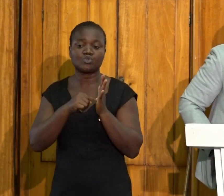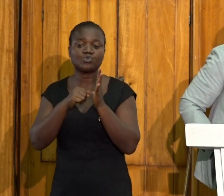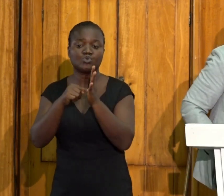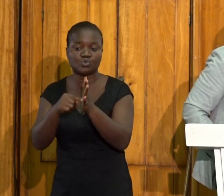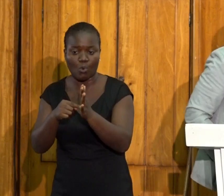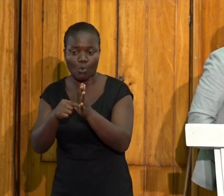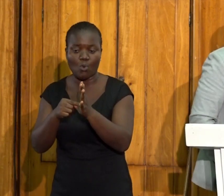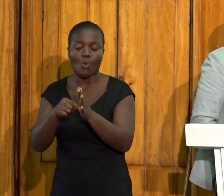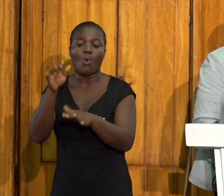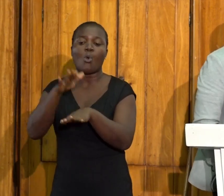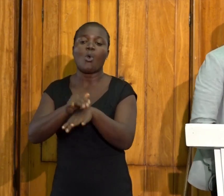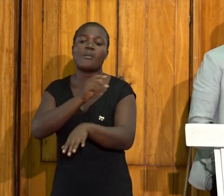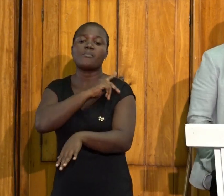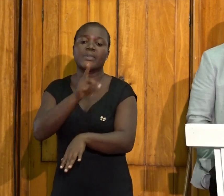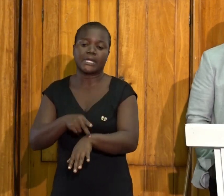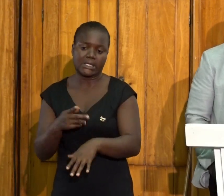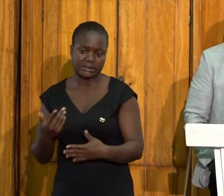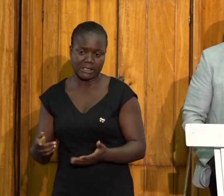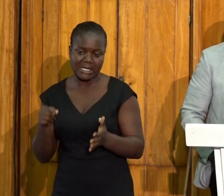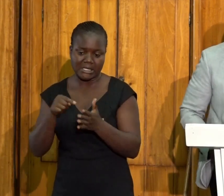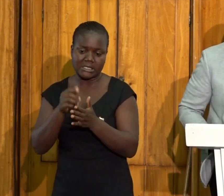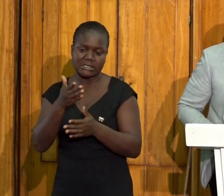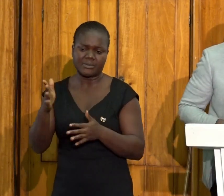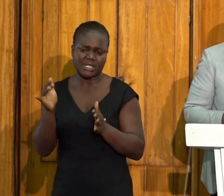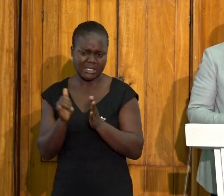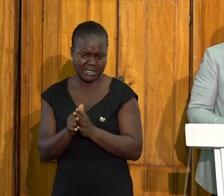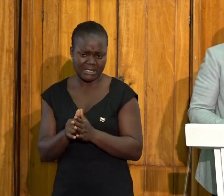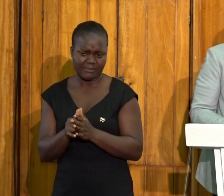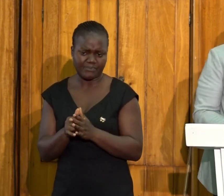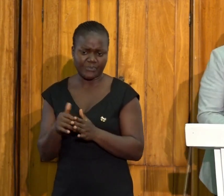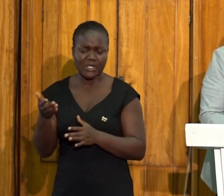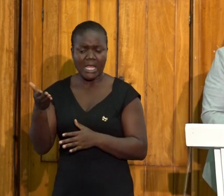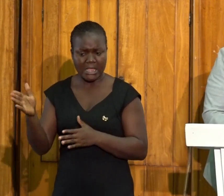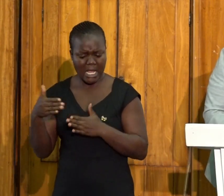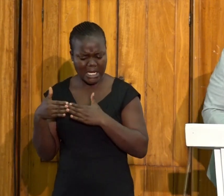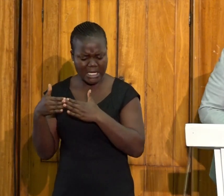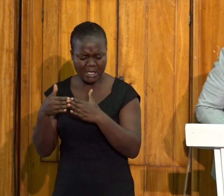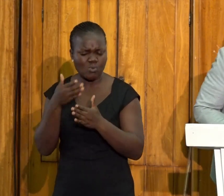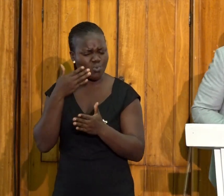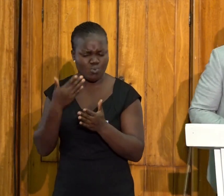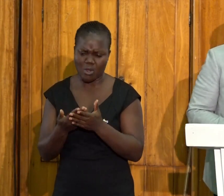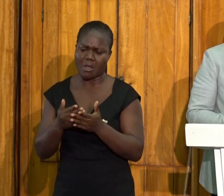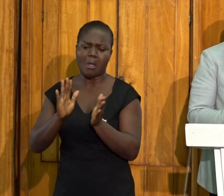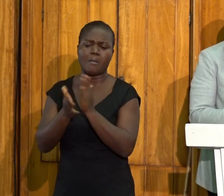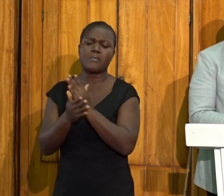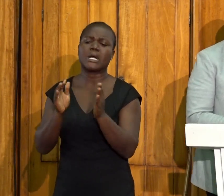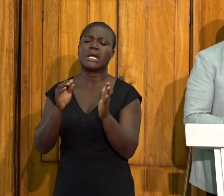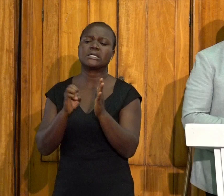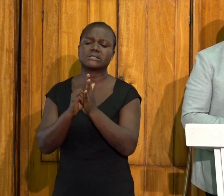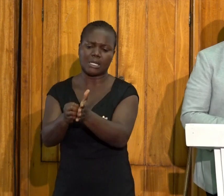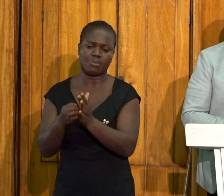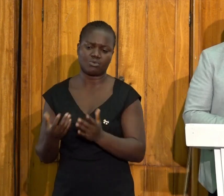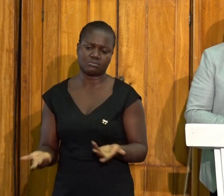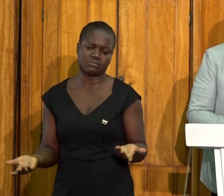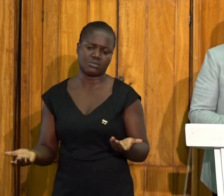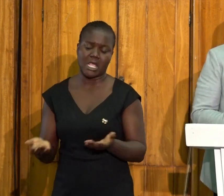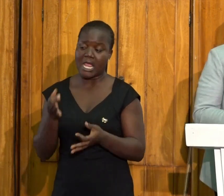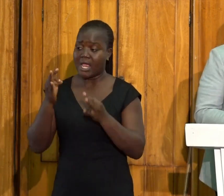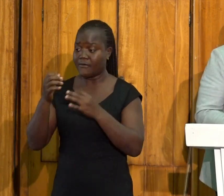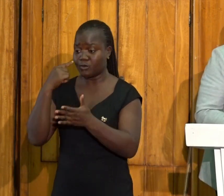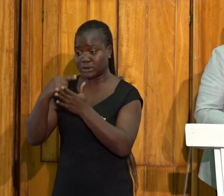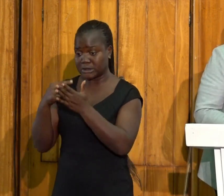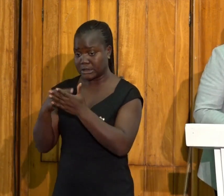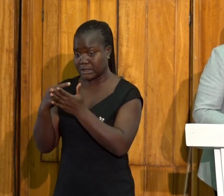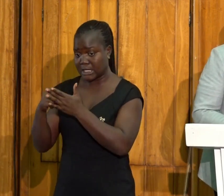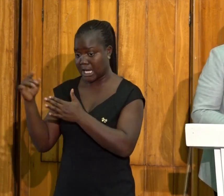during pregnancy. And this has been something that I think they've led well by example. So if you look at the information that